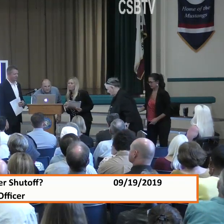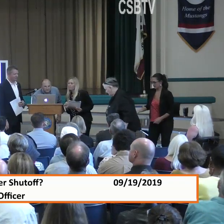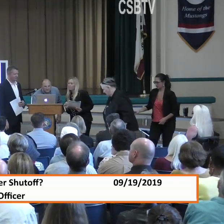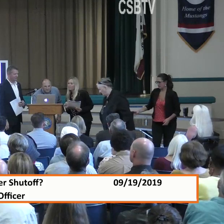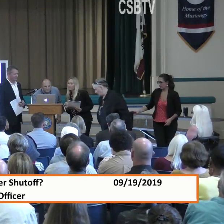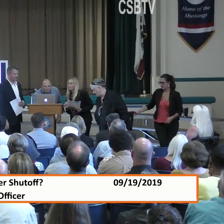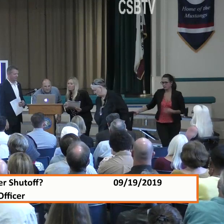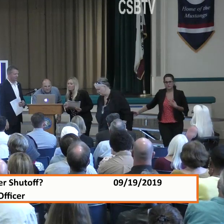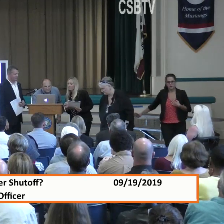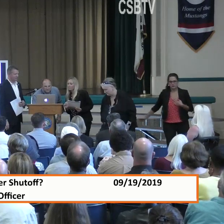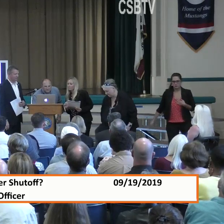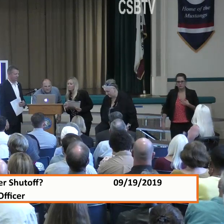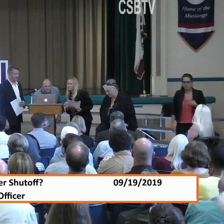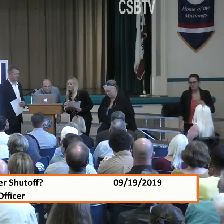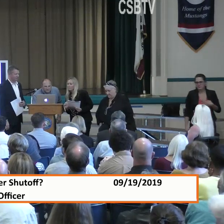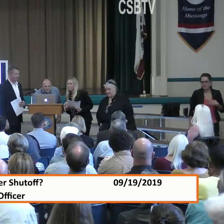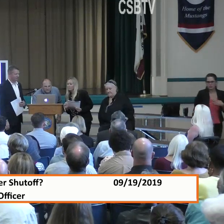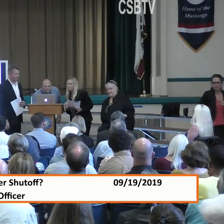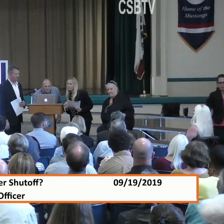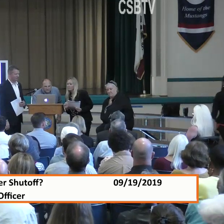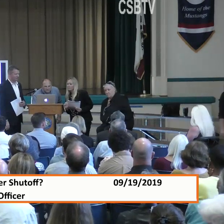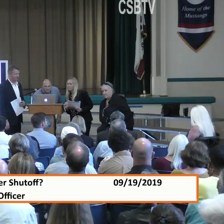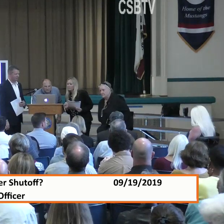Full screen, where is it?